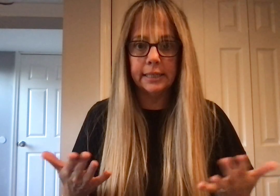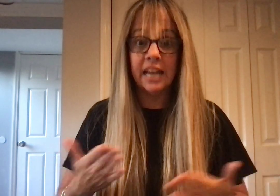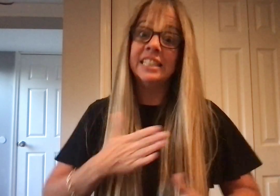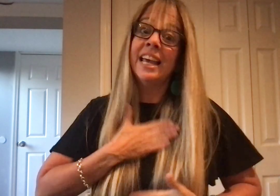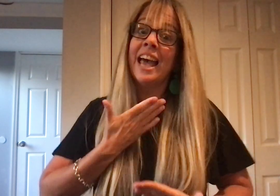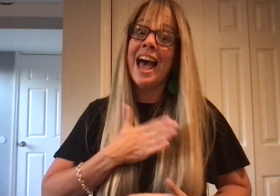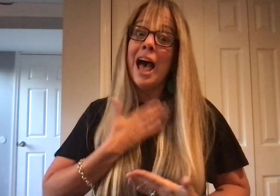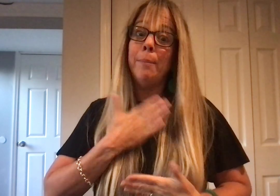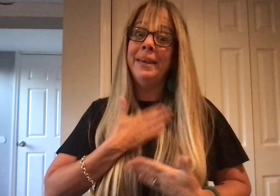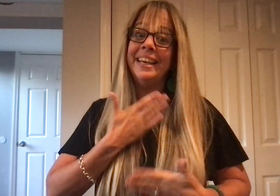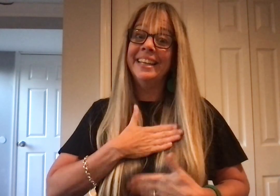signs. Happy,